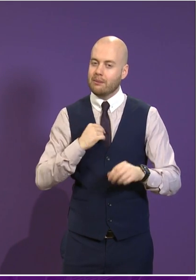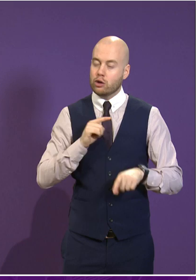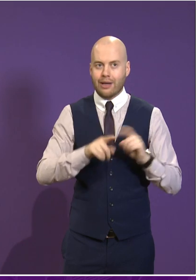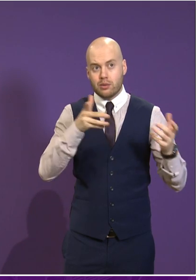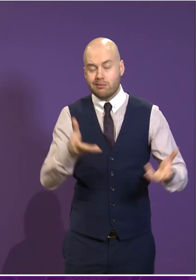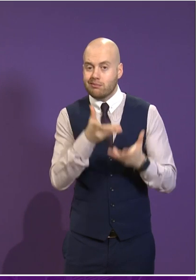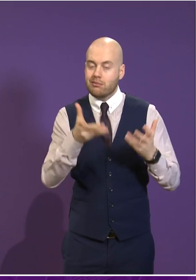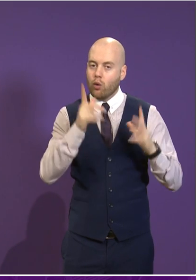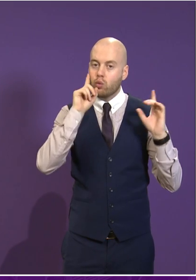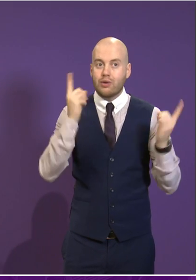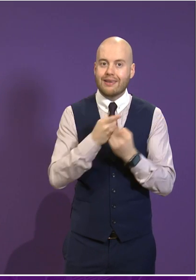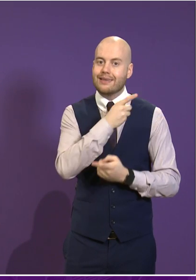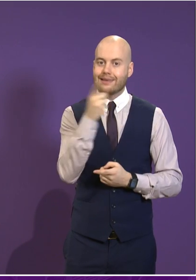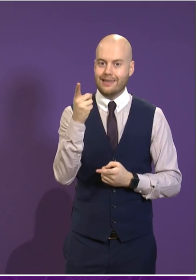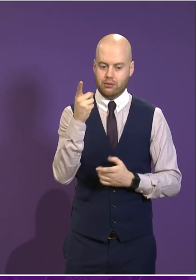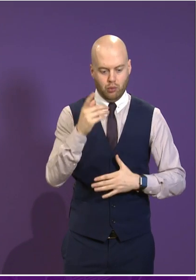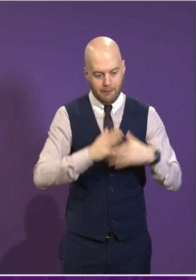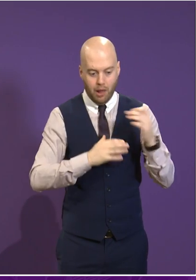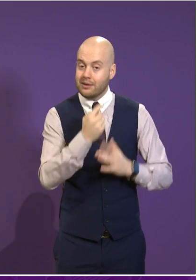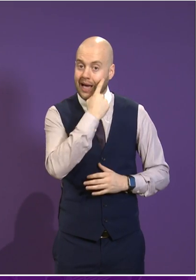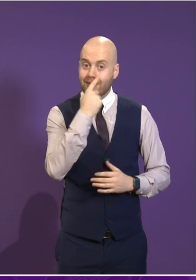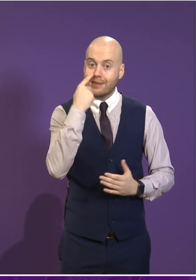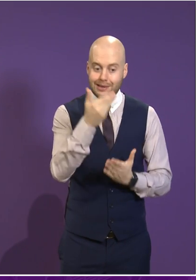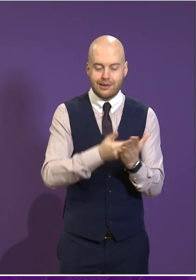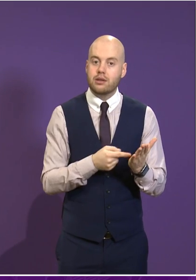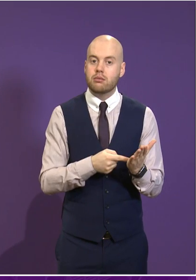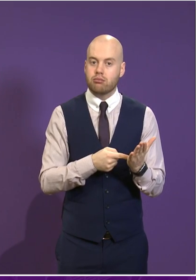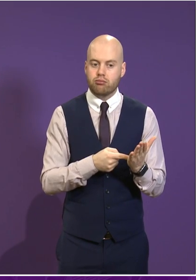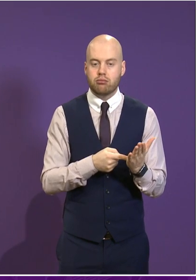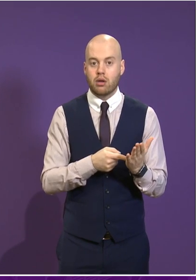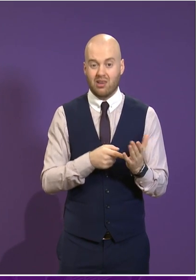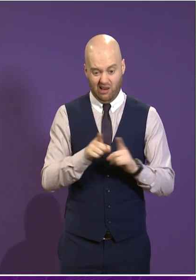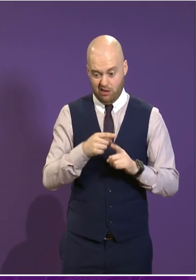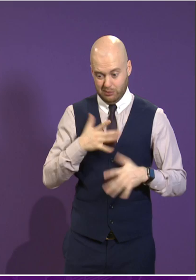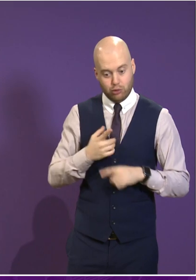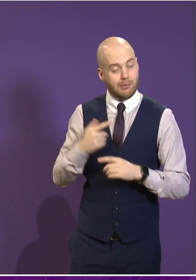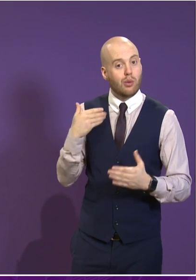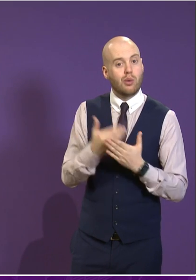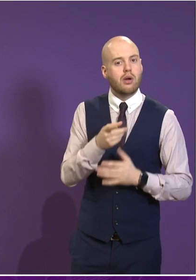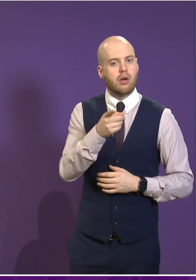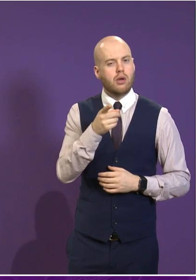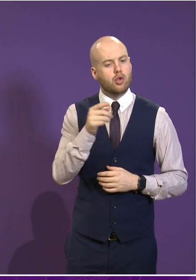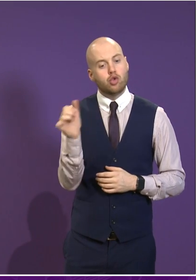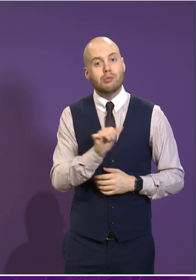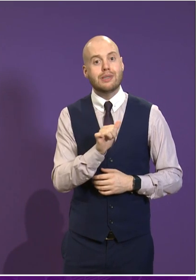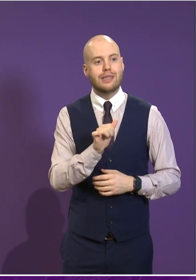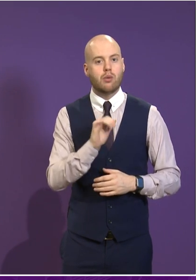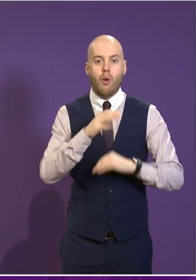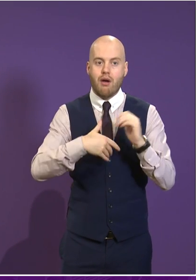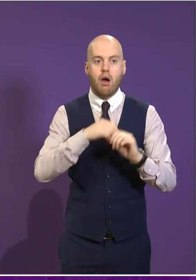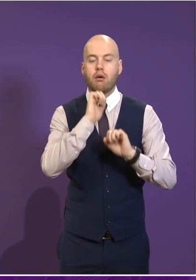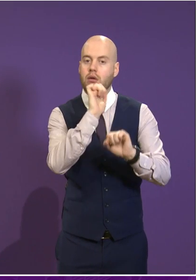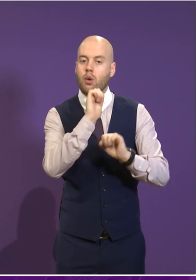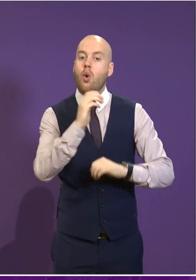do that would be building the evidence base that of the kind that I've talked about, which tends to be about types of school rather